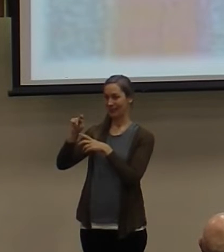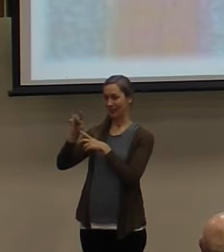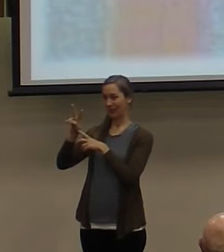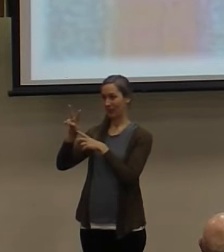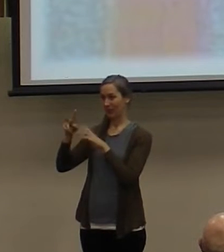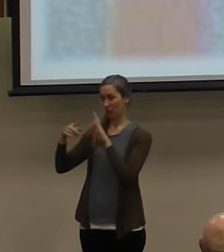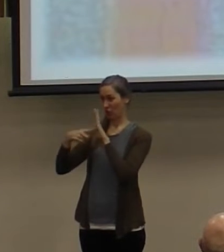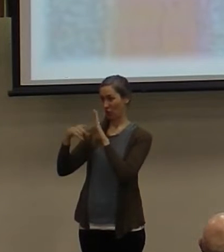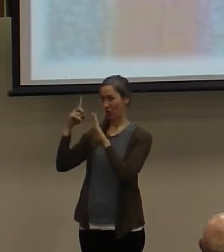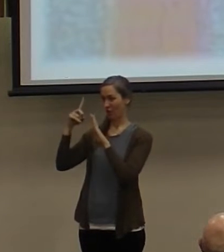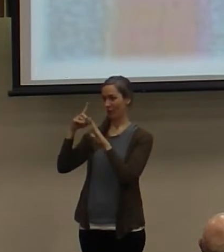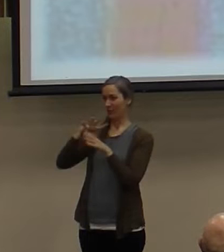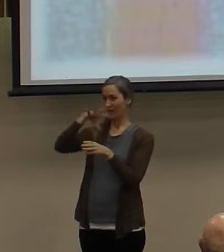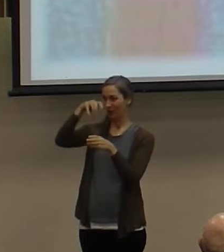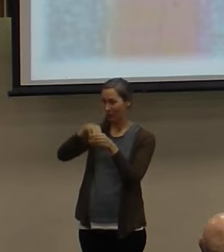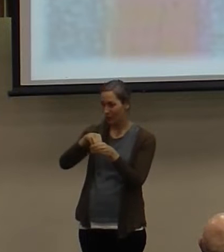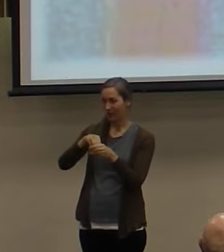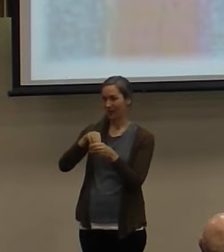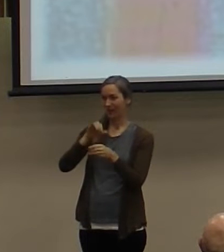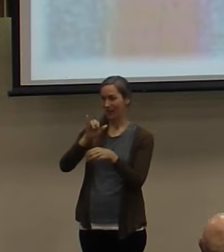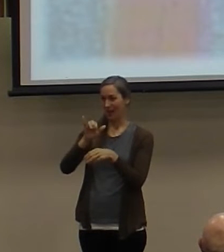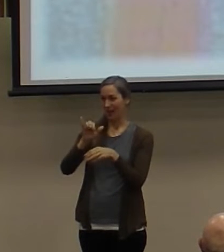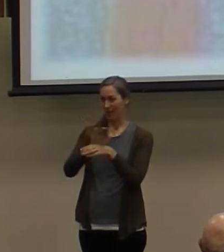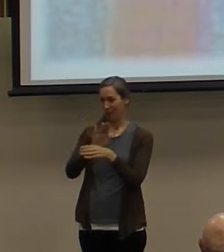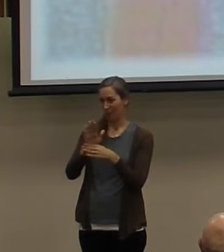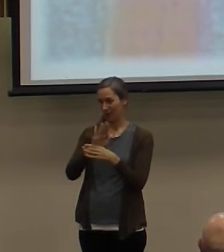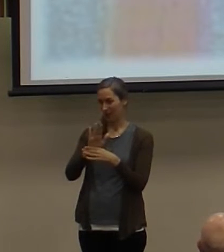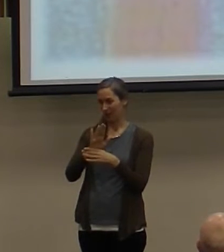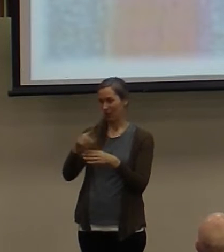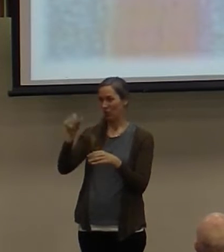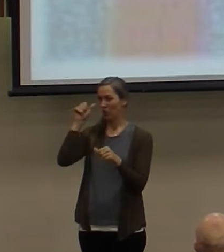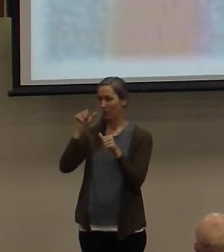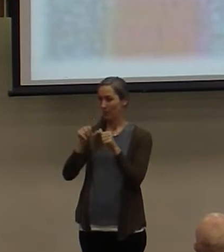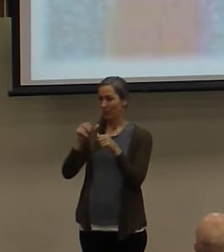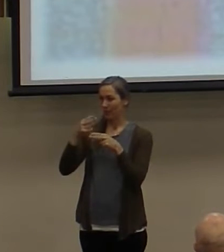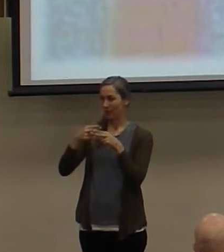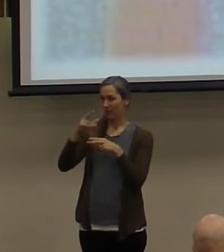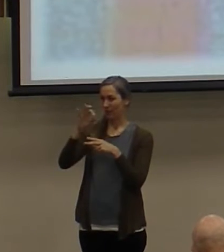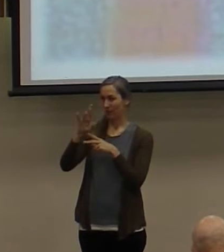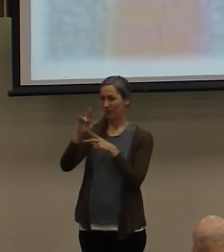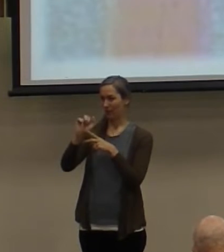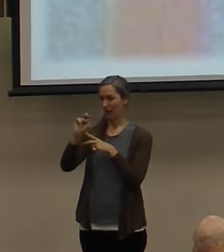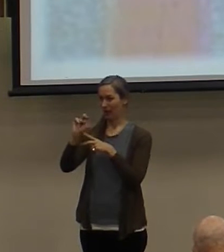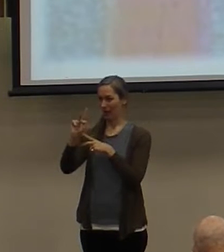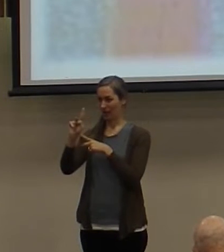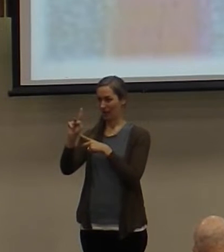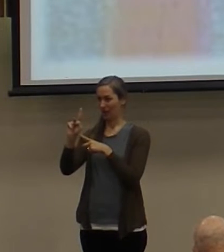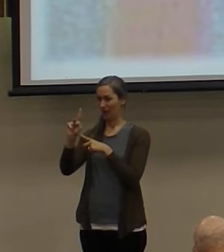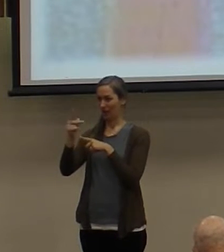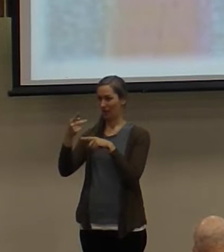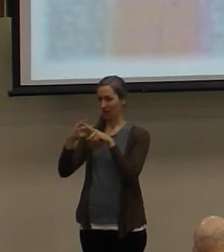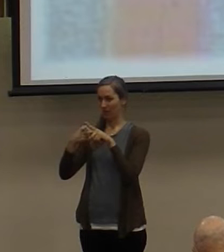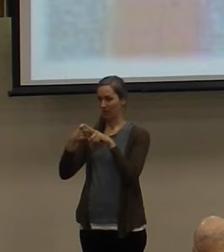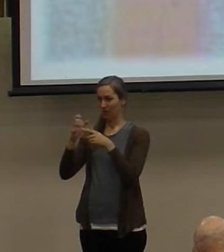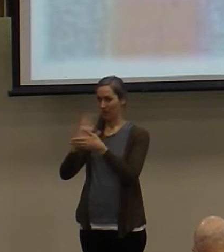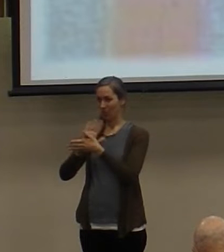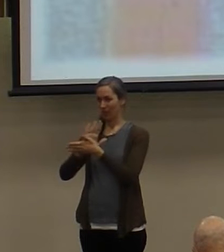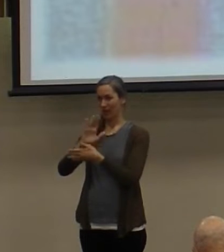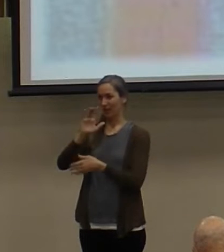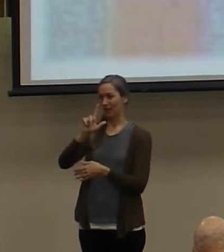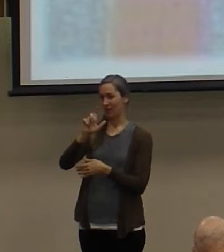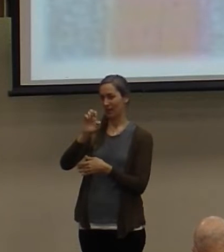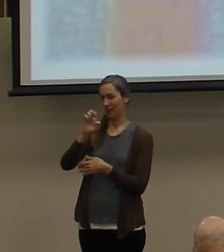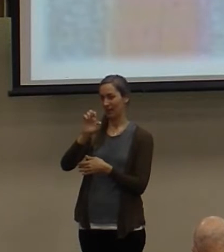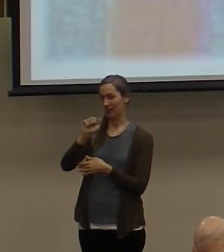Frank William Abagnale. I don't know if you remember the name, but that was his name. Um, Leonardo DiCaprio played